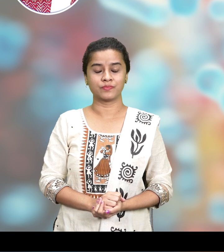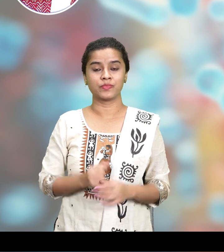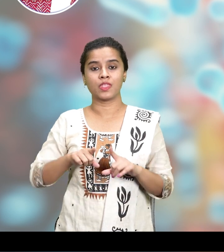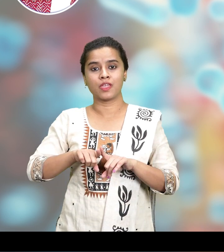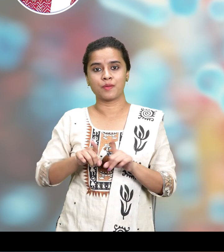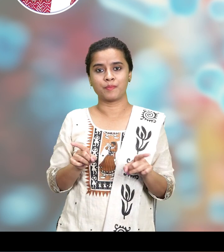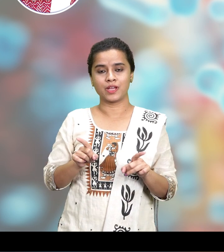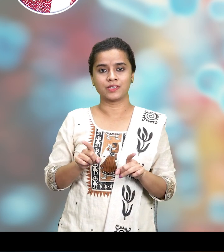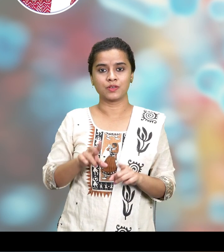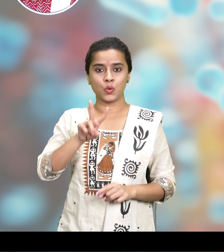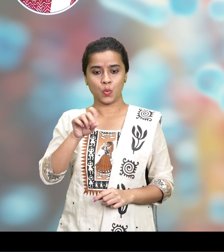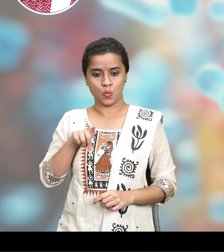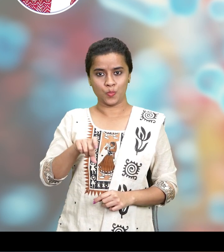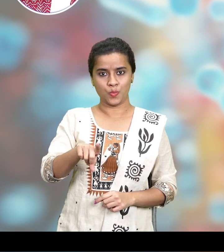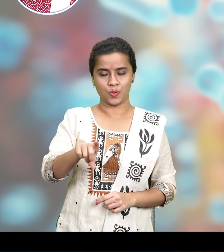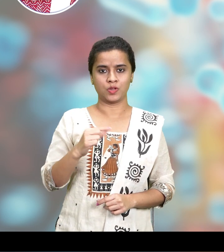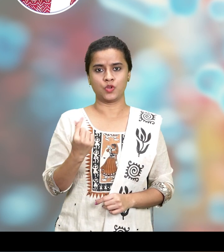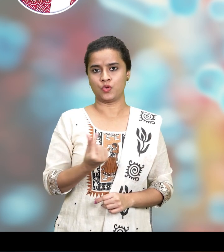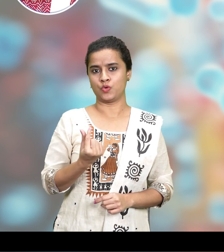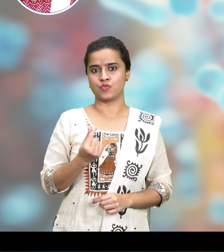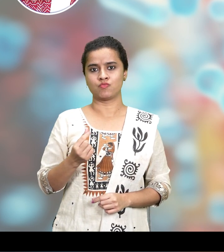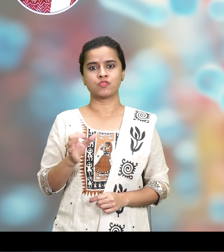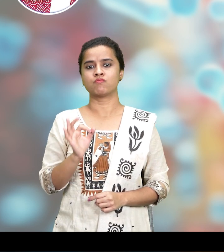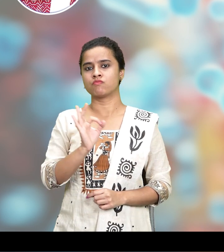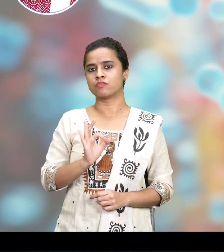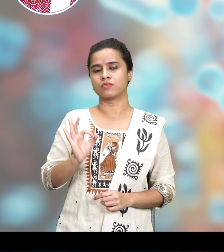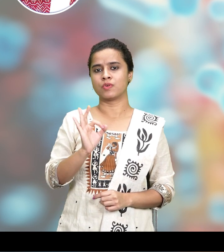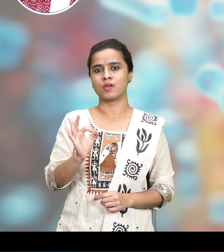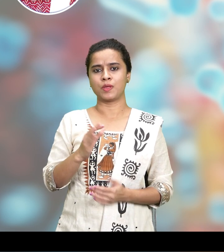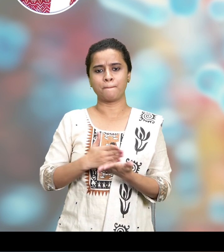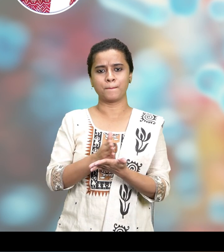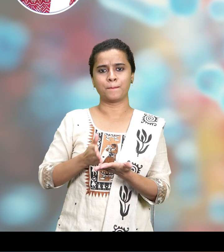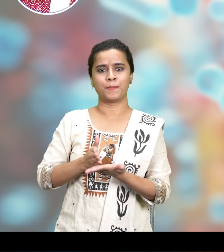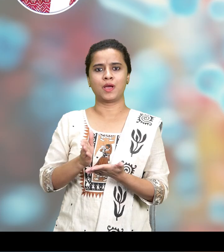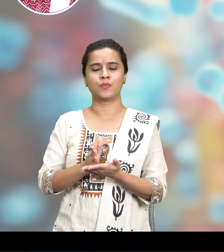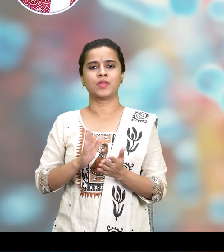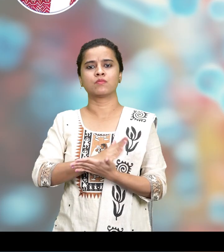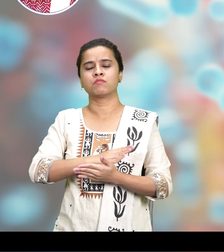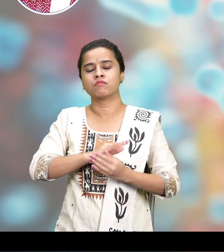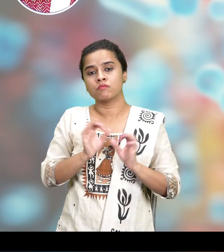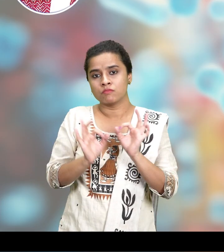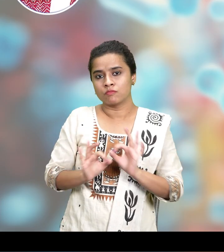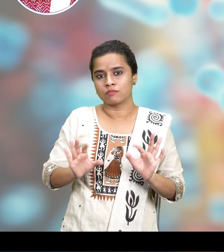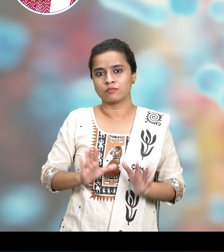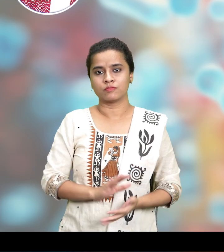But viruses do not use these pathways at all.